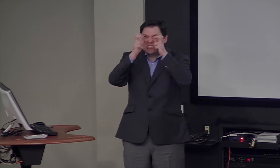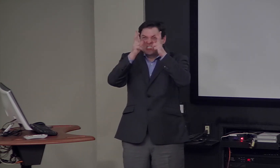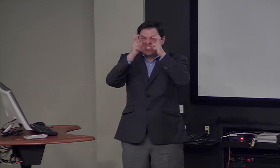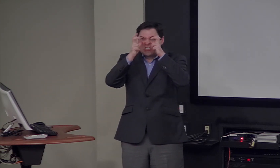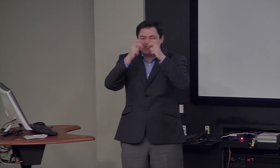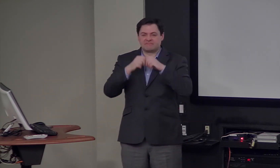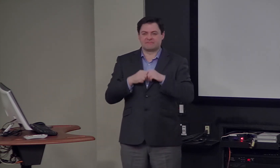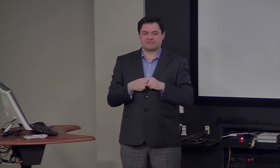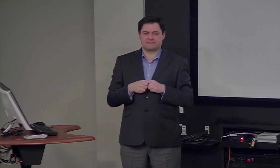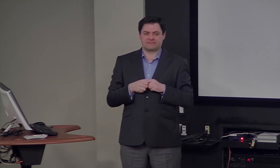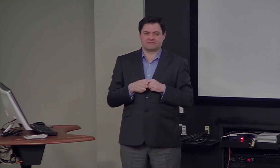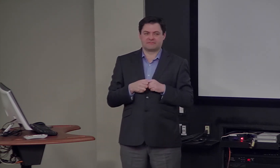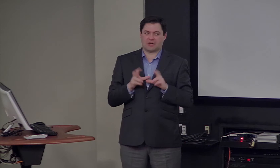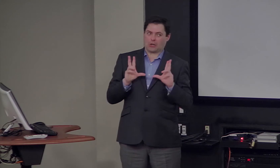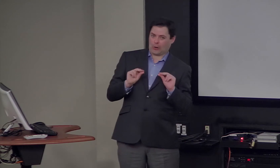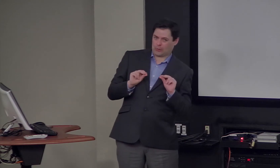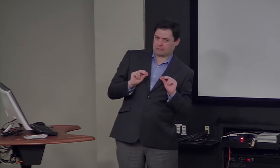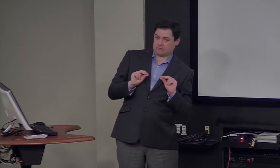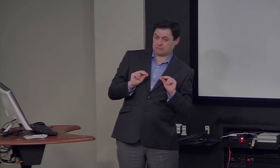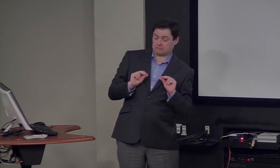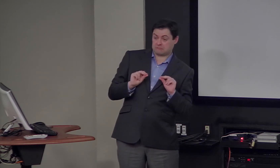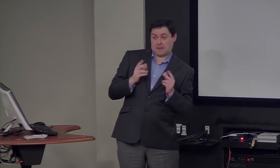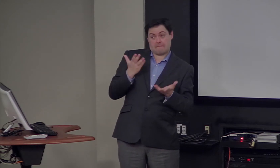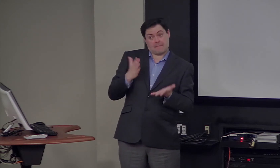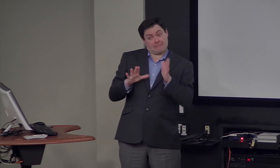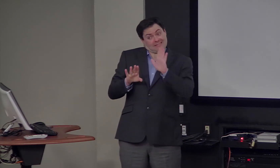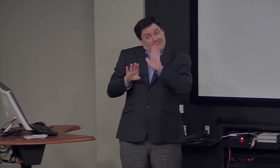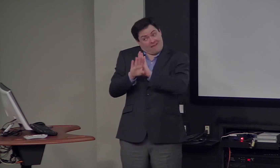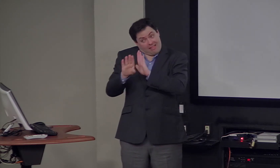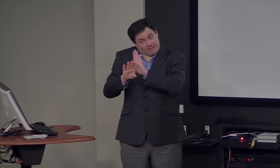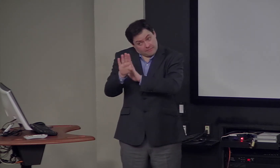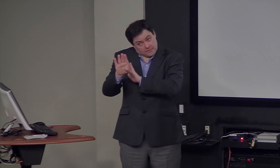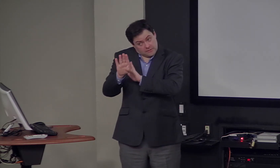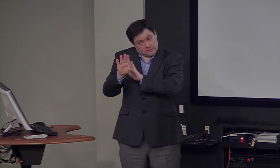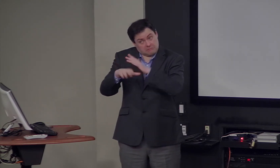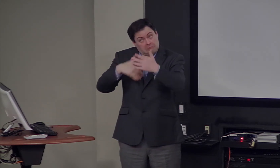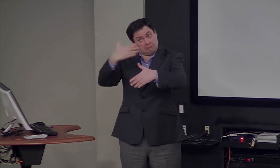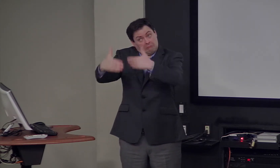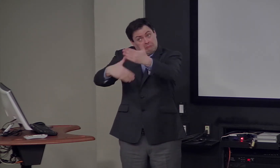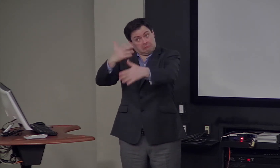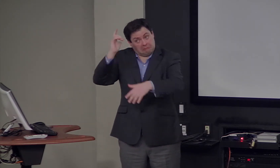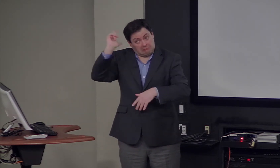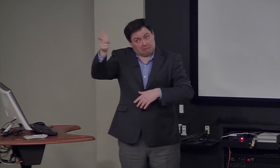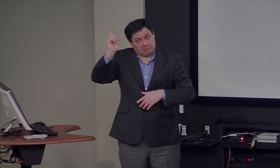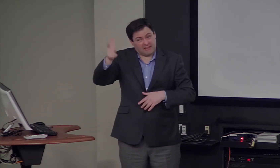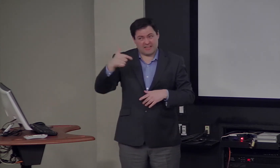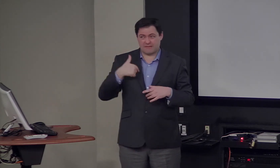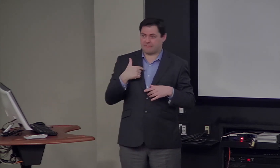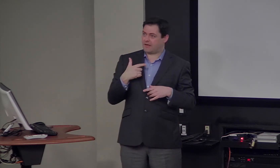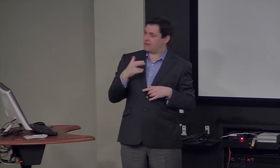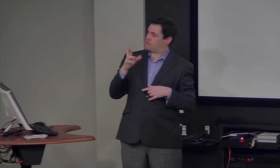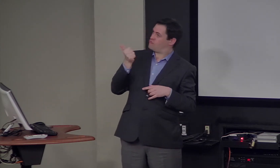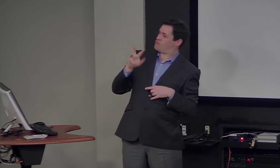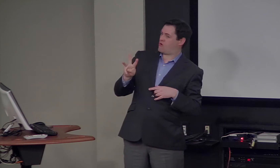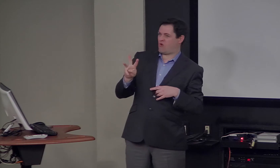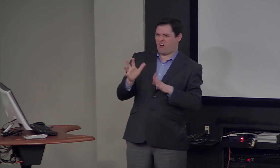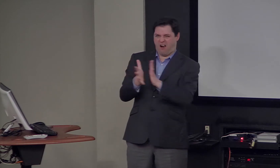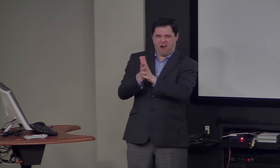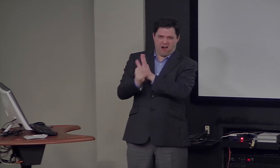no magic that allows us to be good interpreters, to really access language better. Maybe we develop those skills over time, but